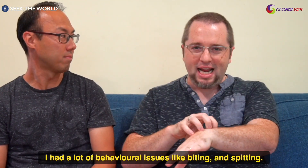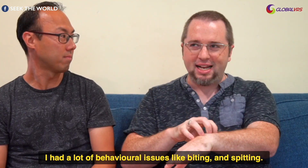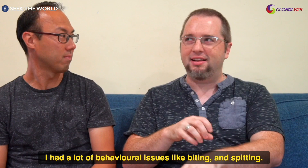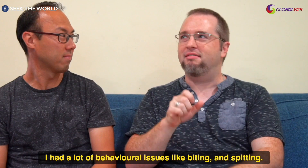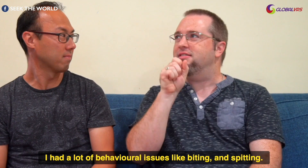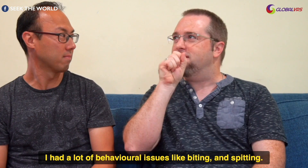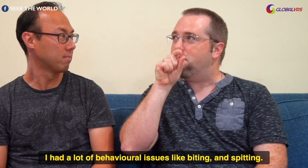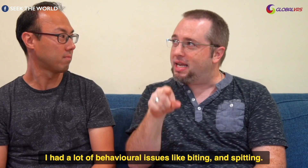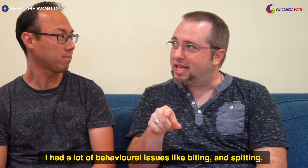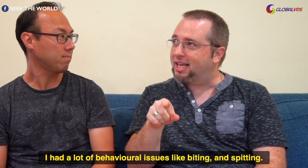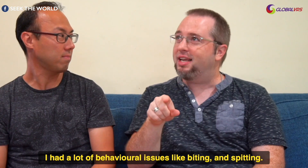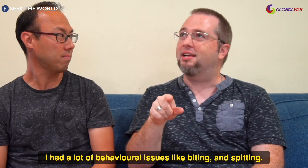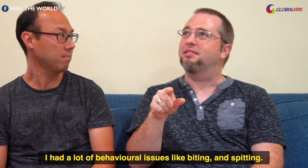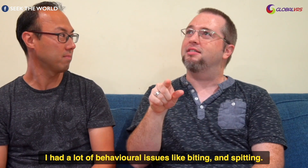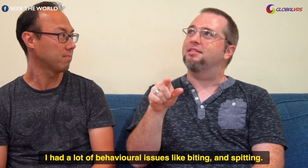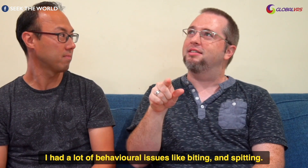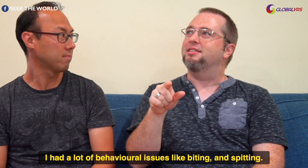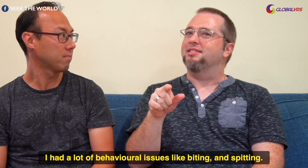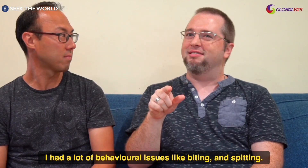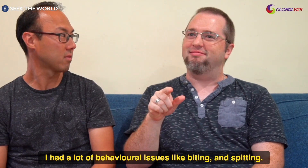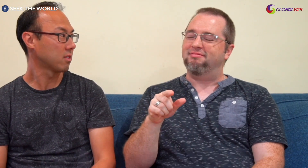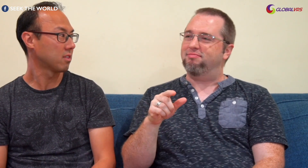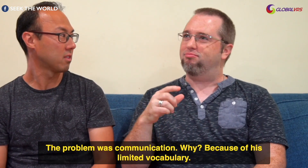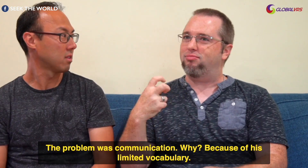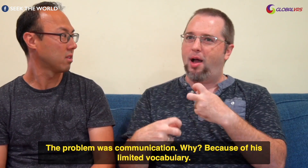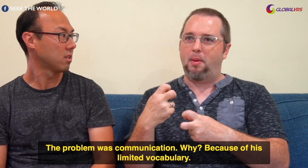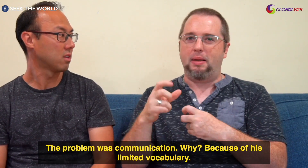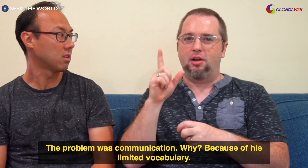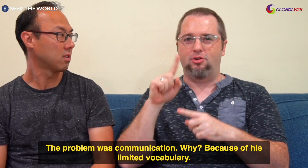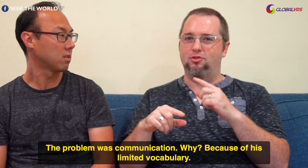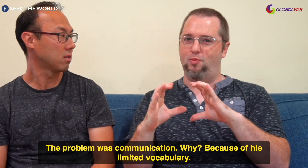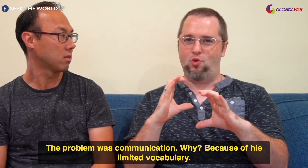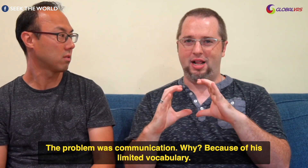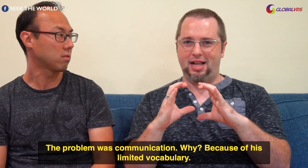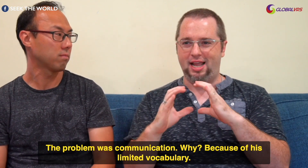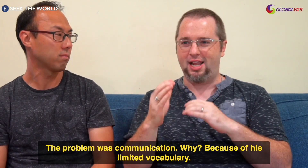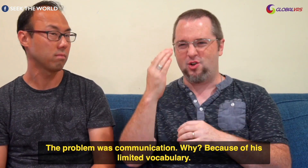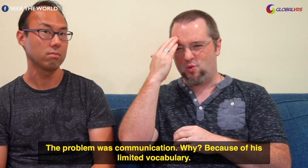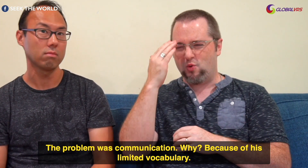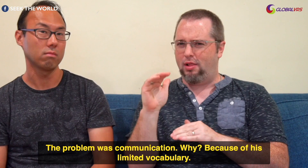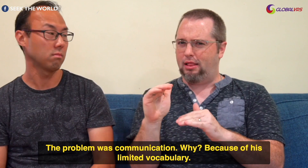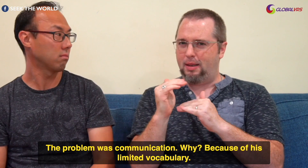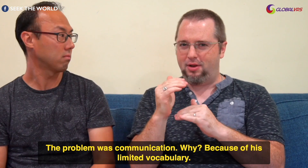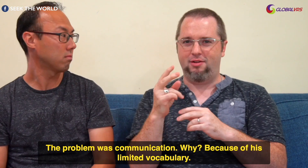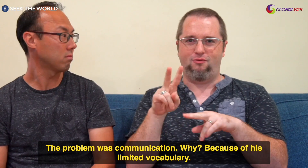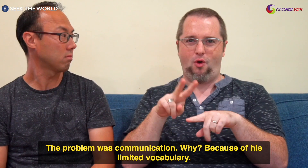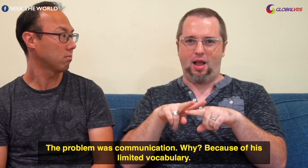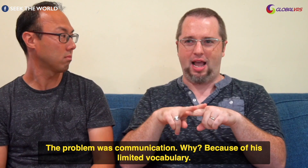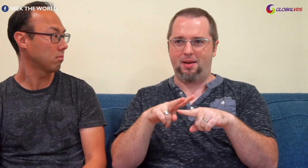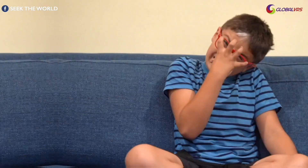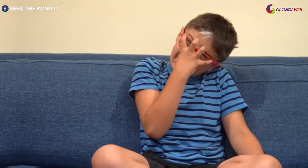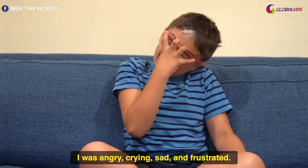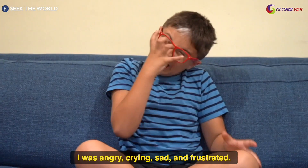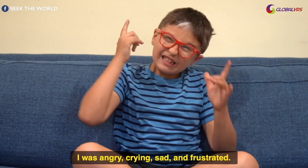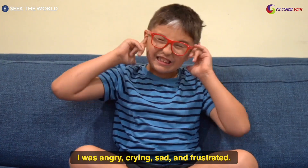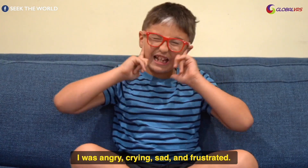kicking and biting and spitting. And you know, the problem was communication because he had a very limited vocabulary.